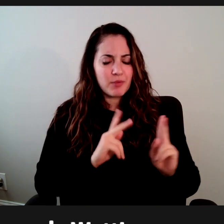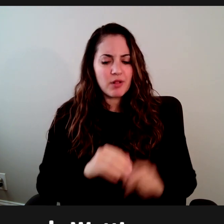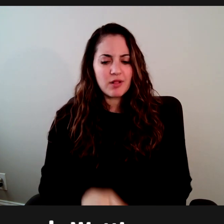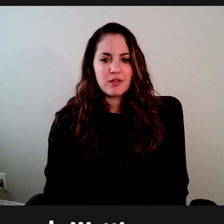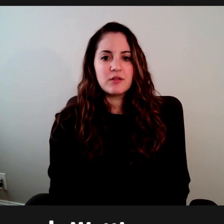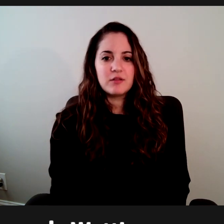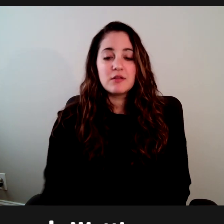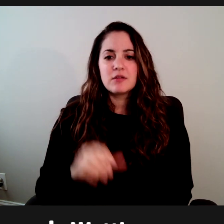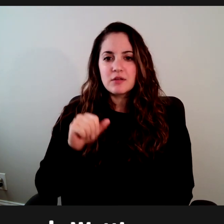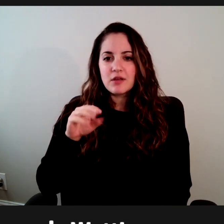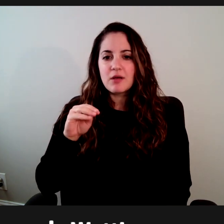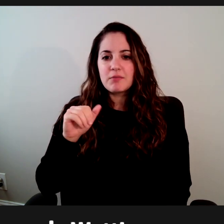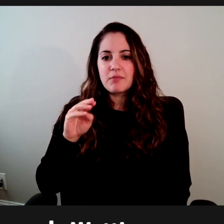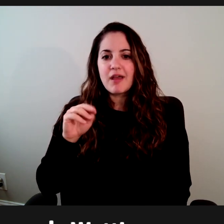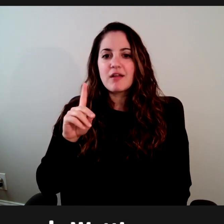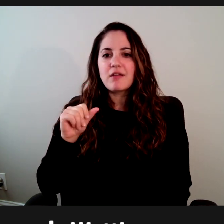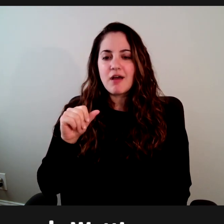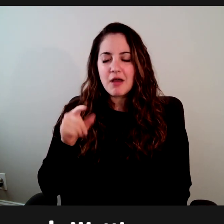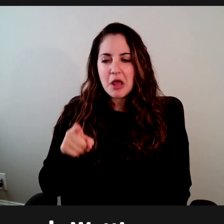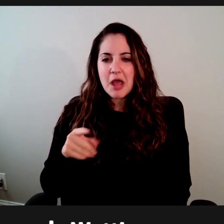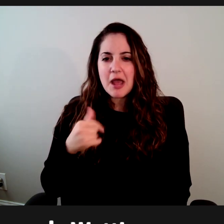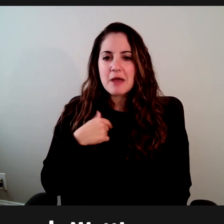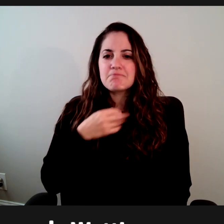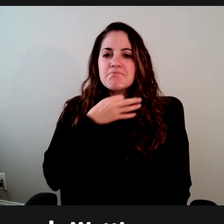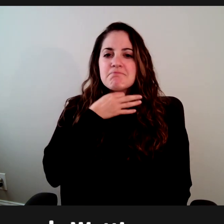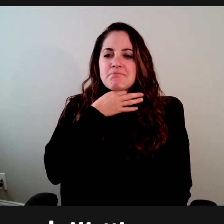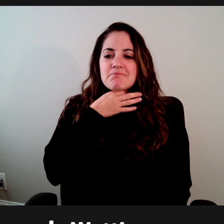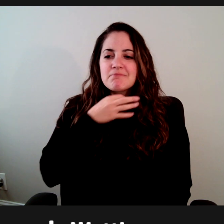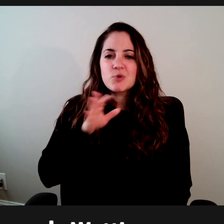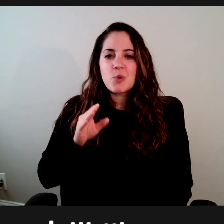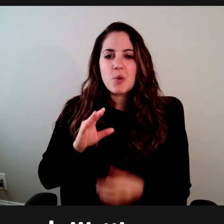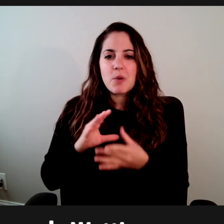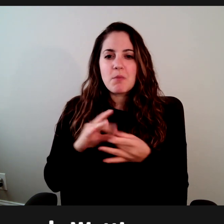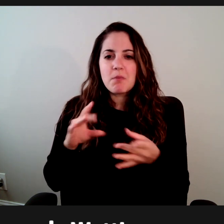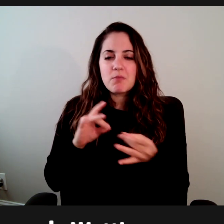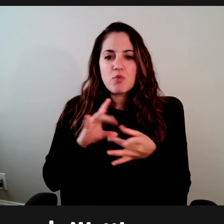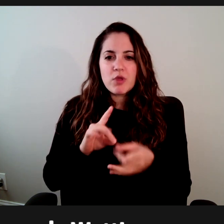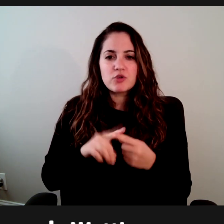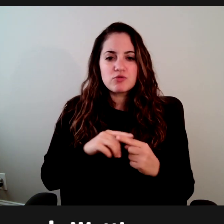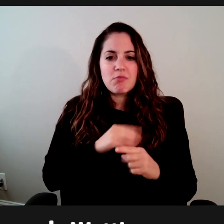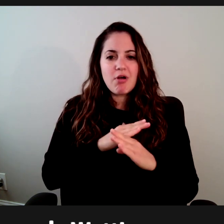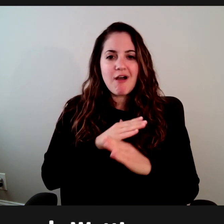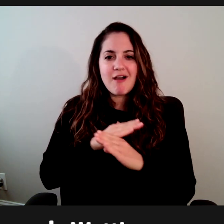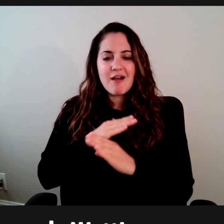Yeah, well, I'm curious about that. What you just said about these blocks,